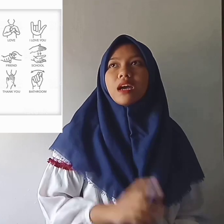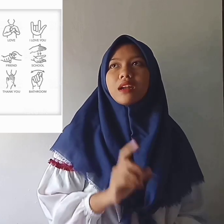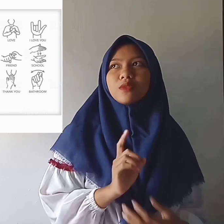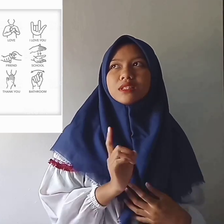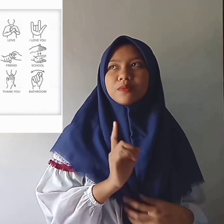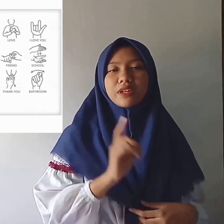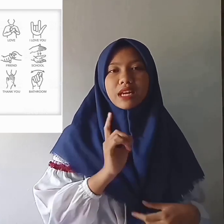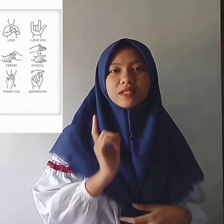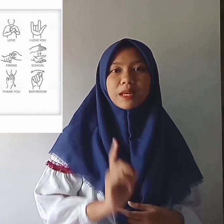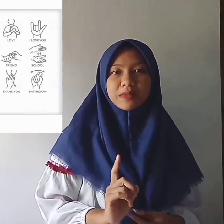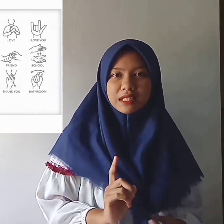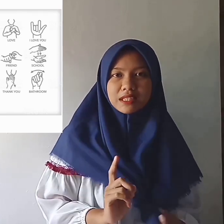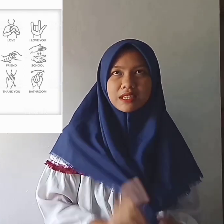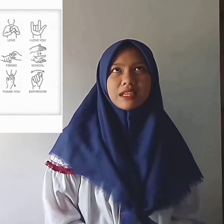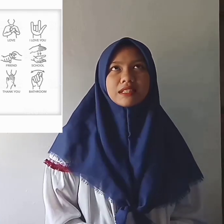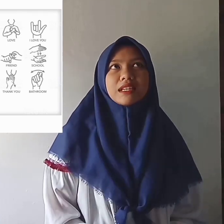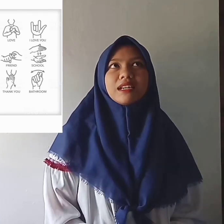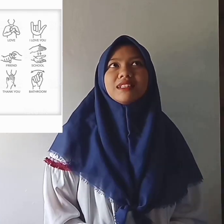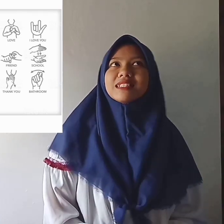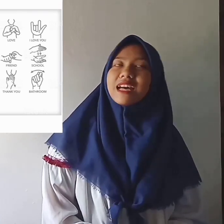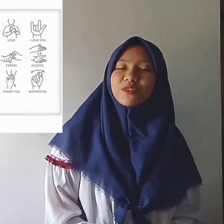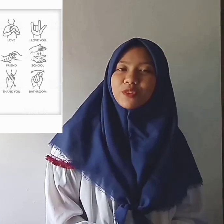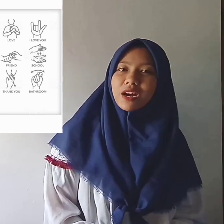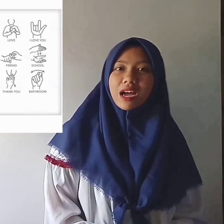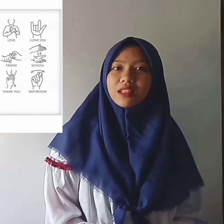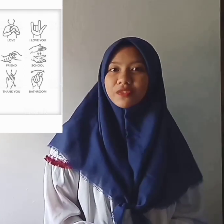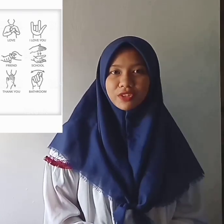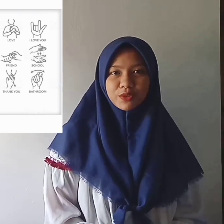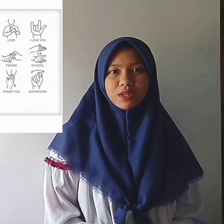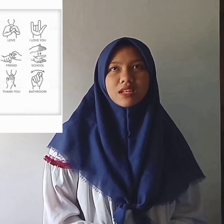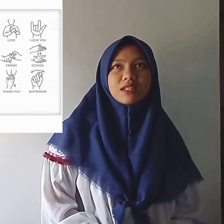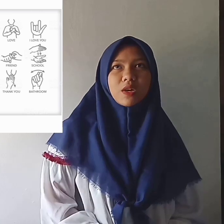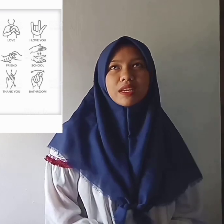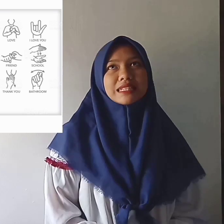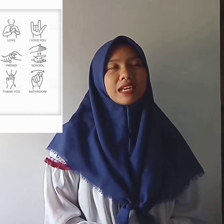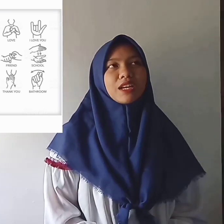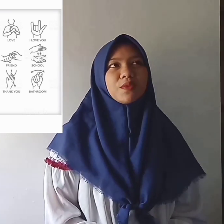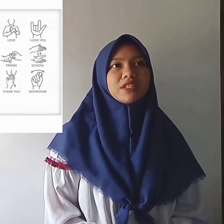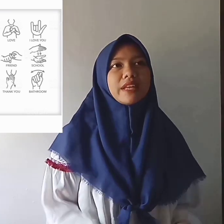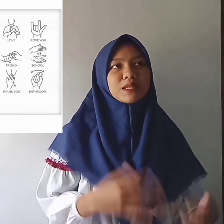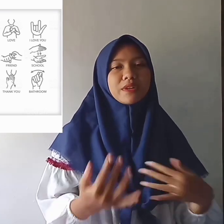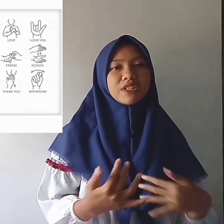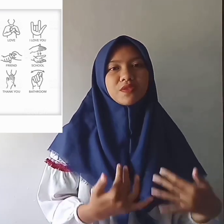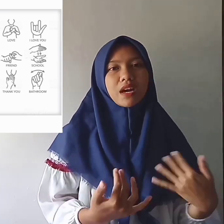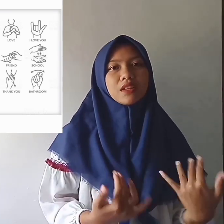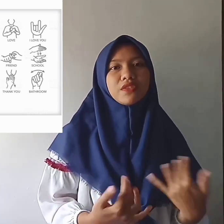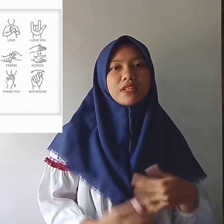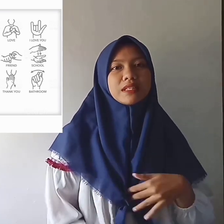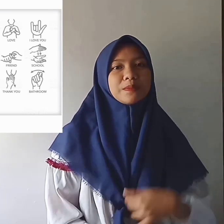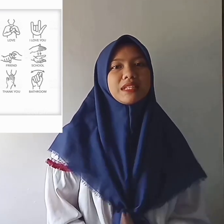I want to point out something. The sign for I love you. So in sign language, the expression for I love you is simply